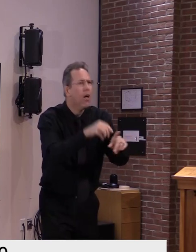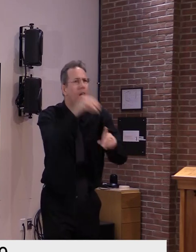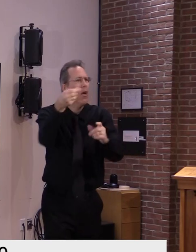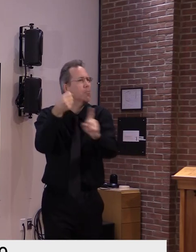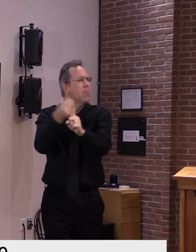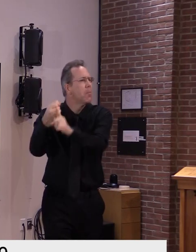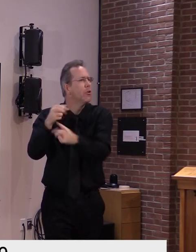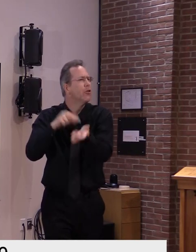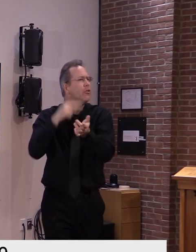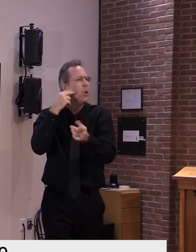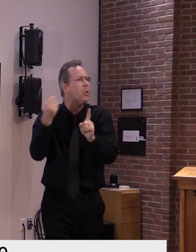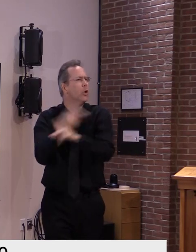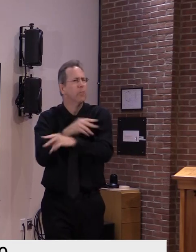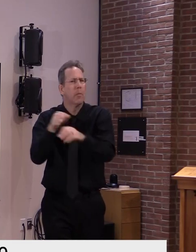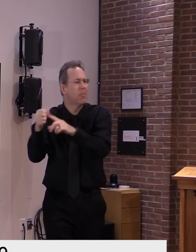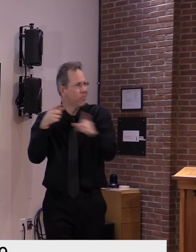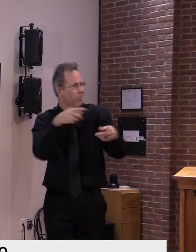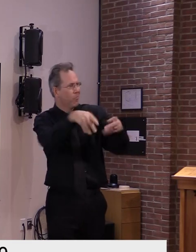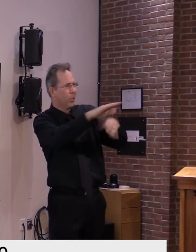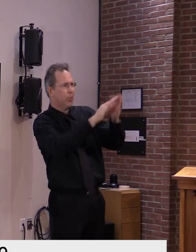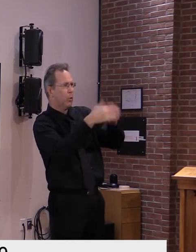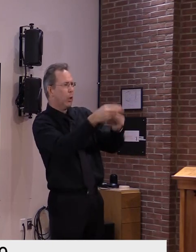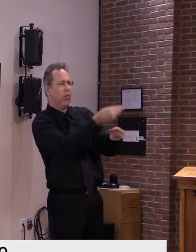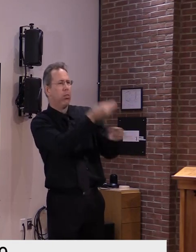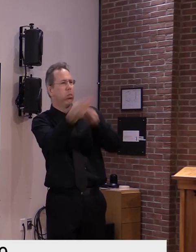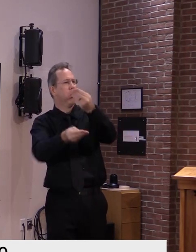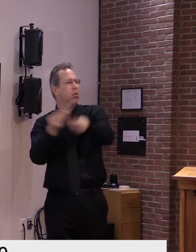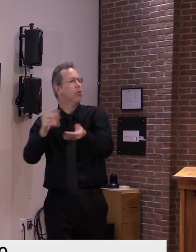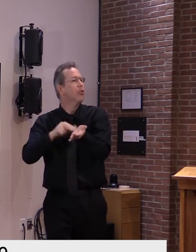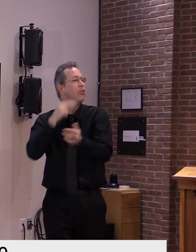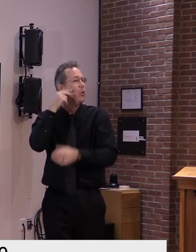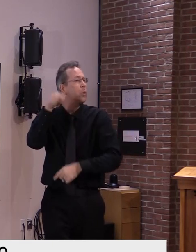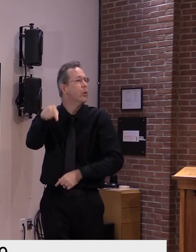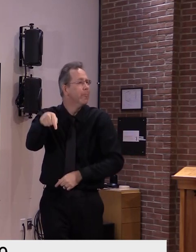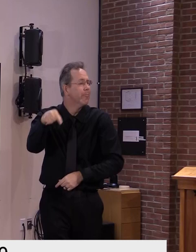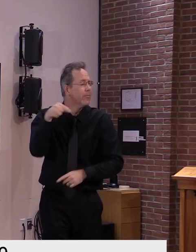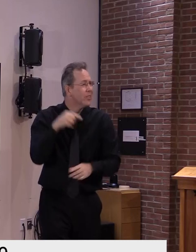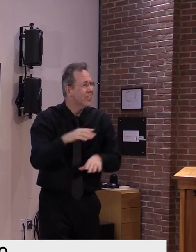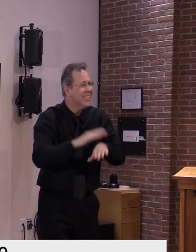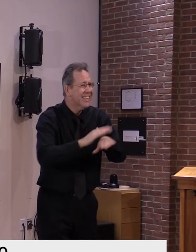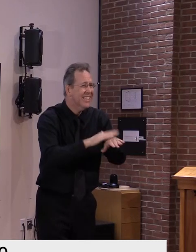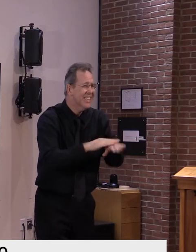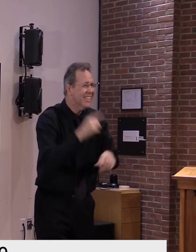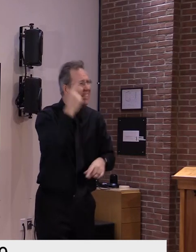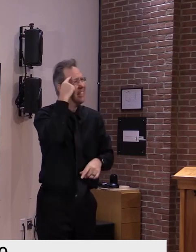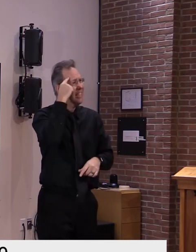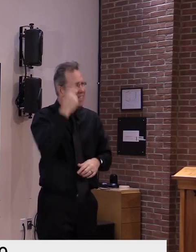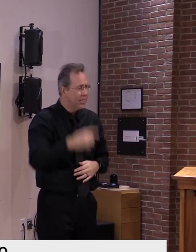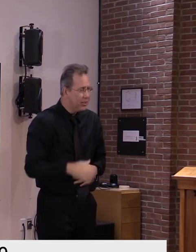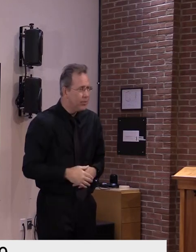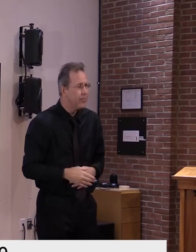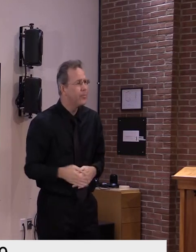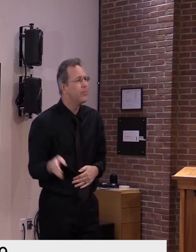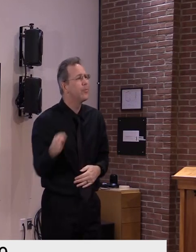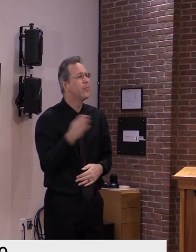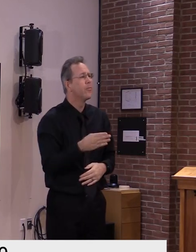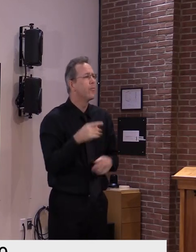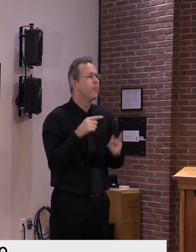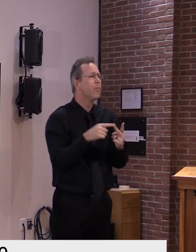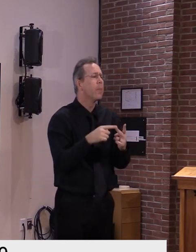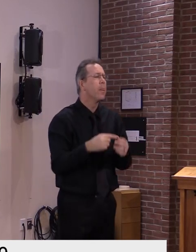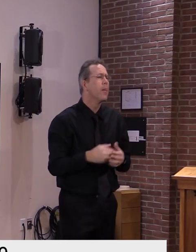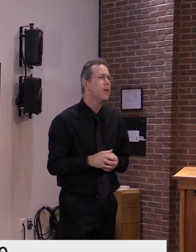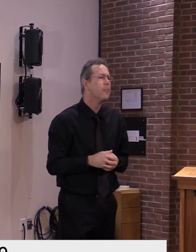I have a few topics I'd like to jump to this morning. First one is going to be a new initiative that